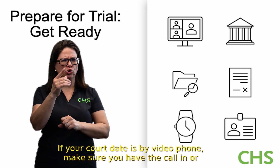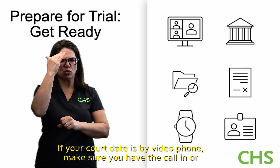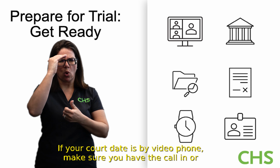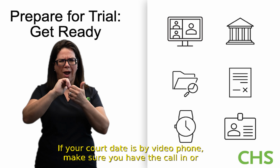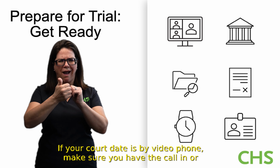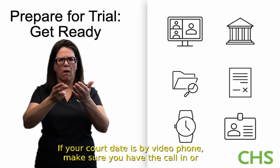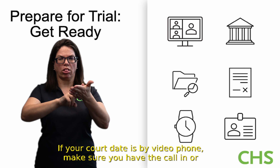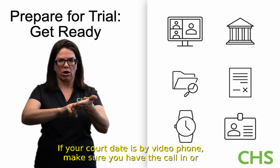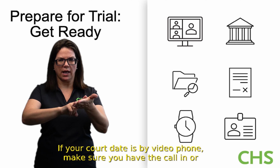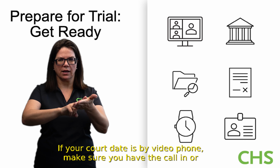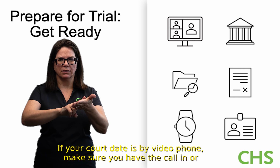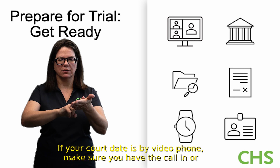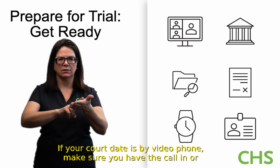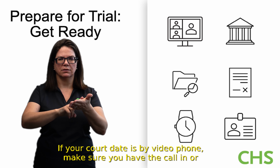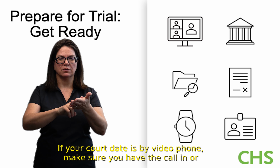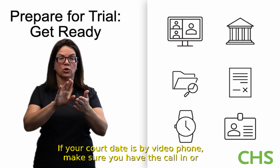if your court date is by video phone,